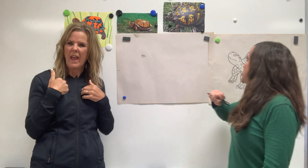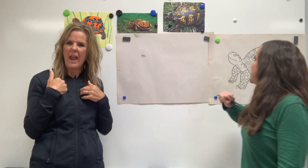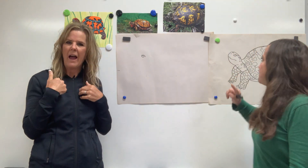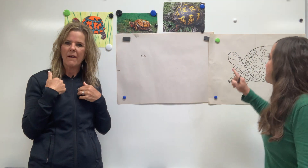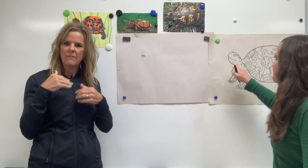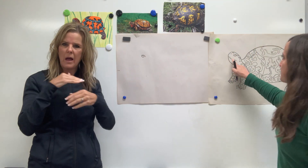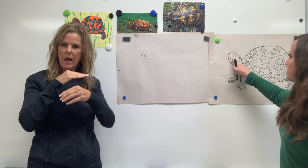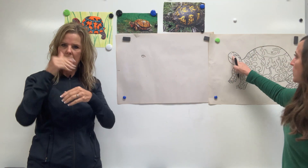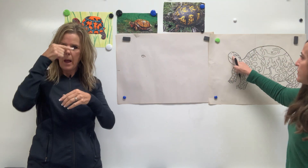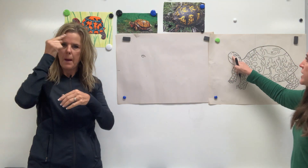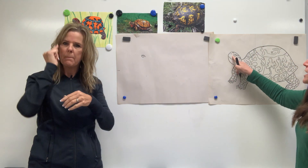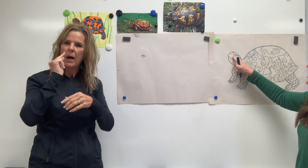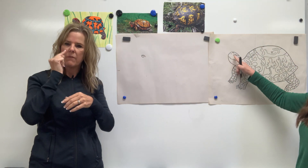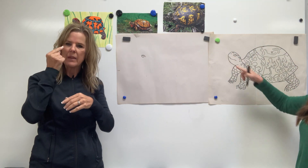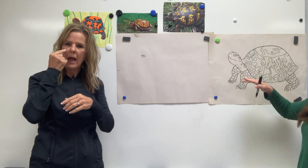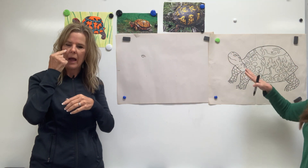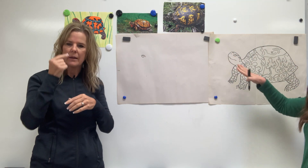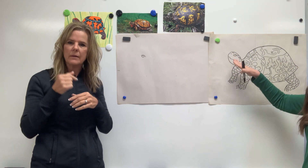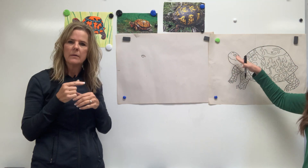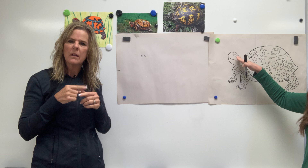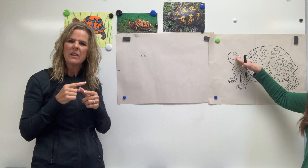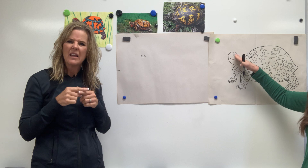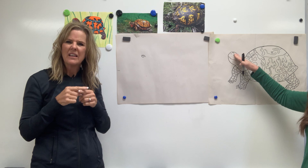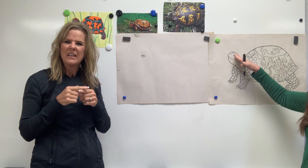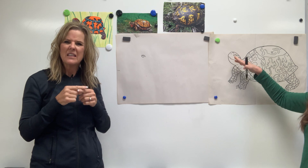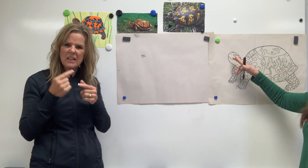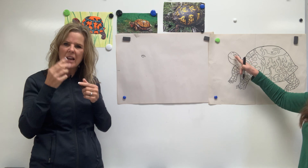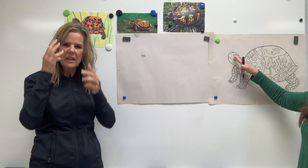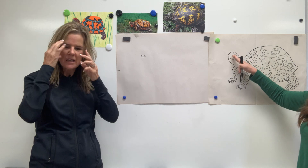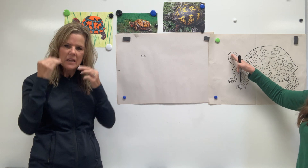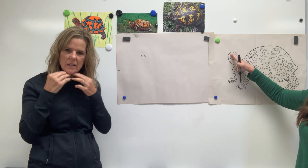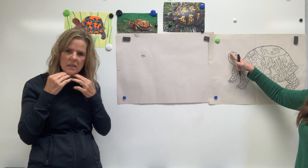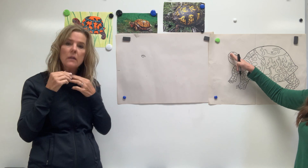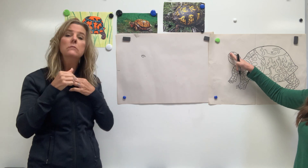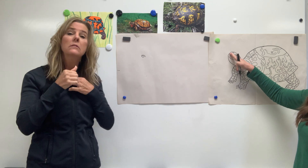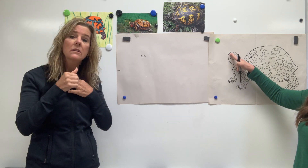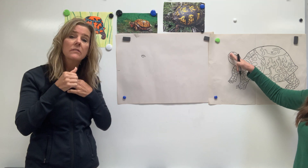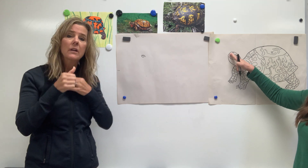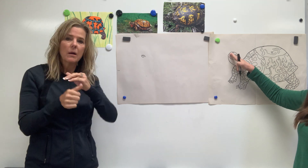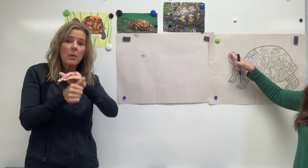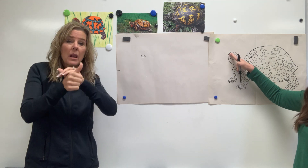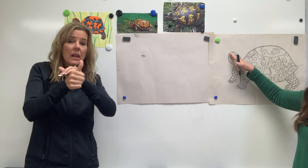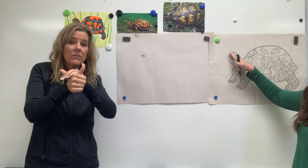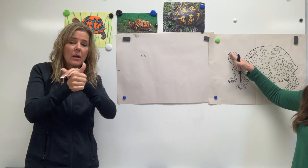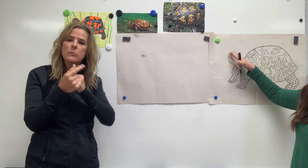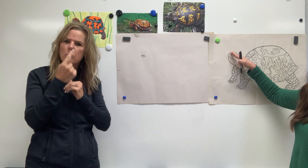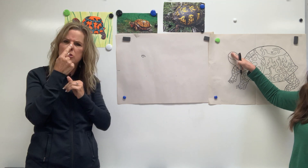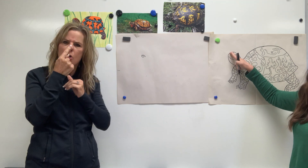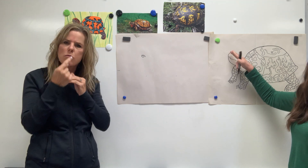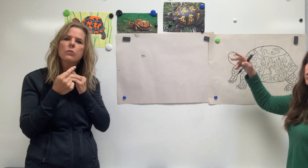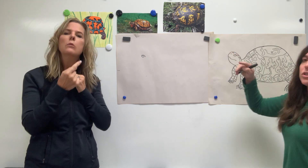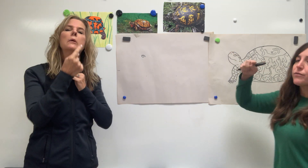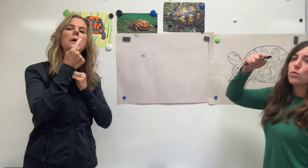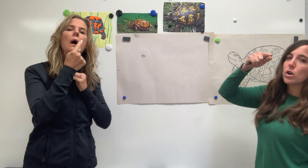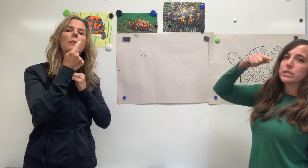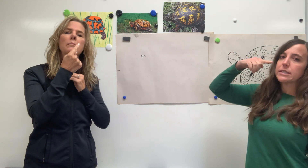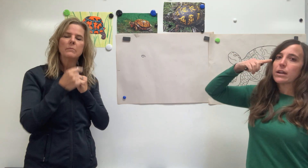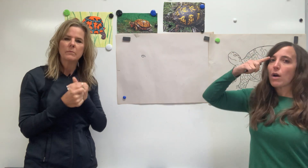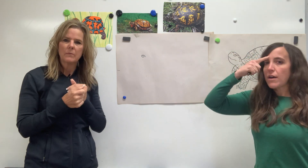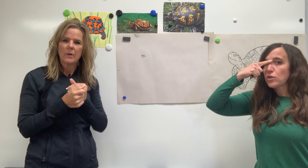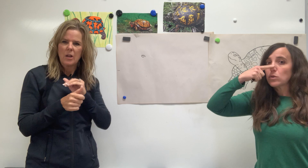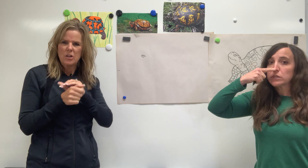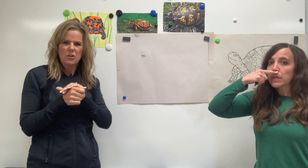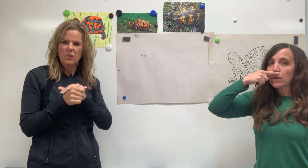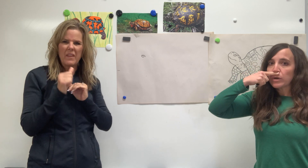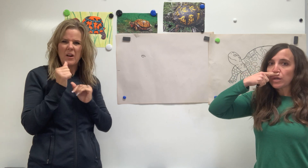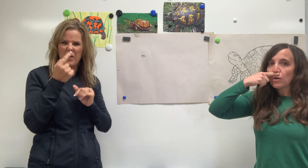that ridge. Then he's kind of lifting his head up. So his nose is gonna be up a little bit. And turtle, of course, they